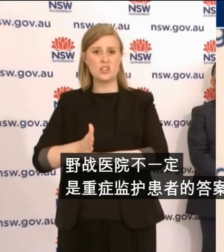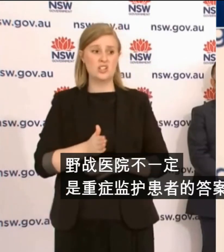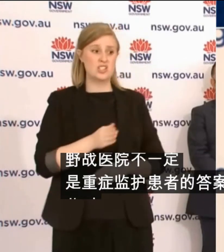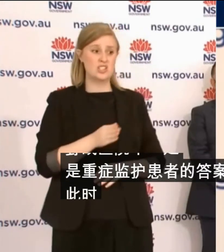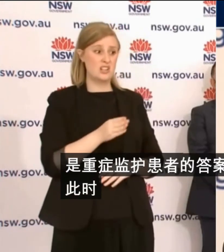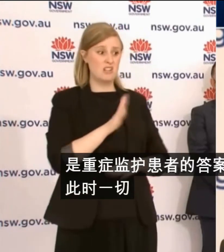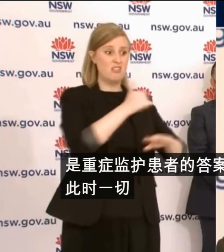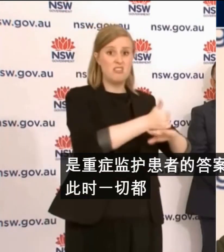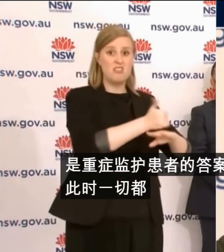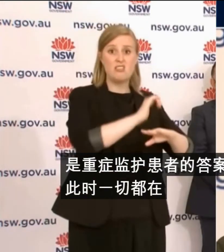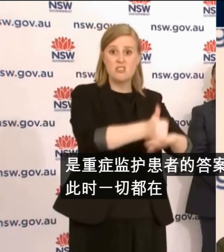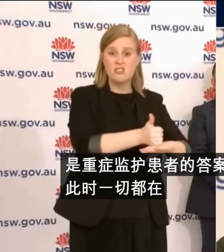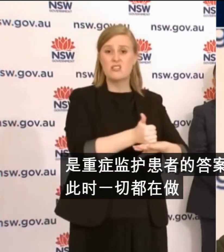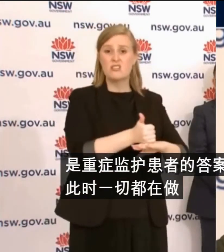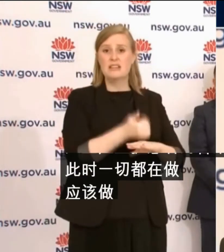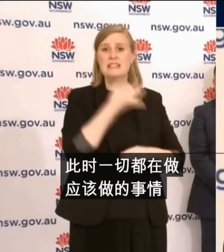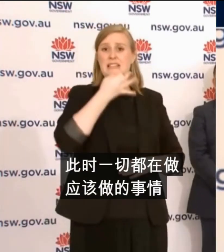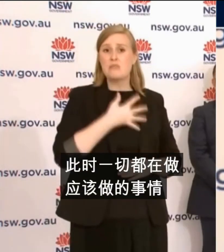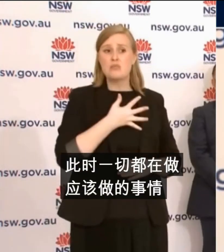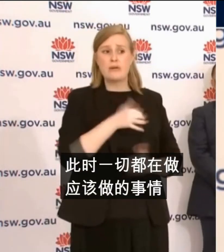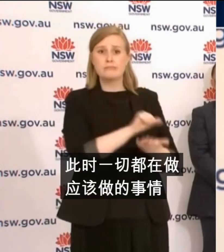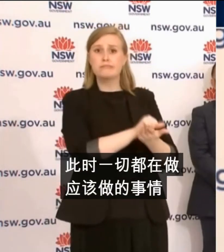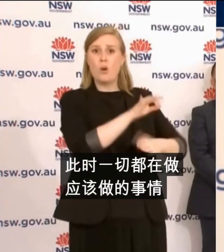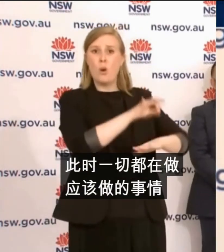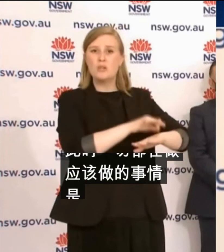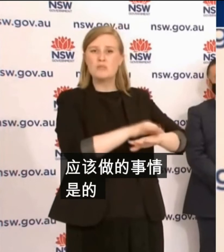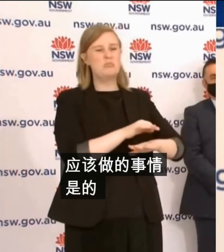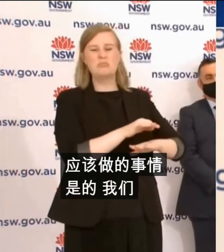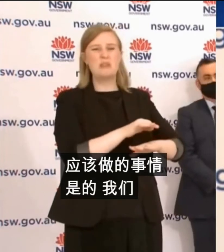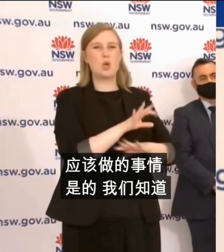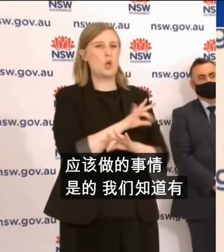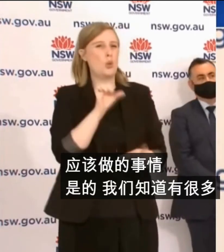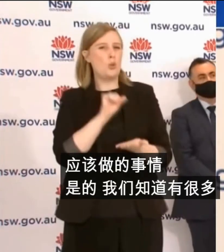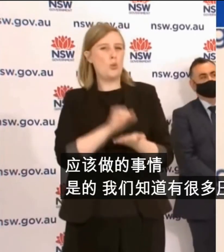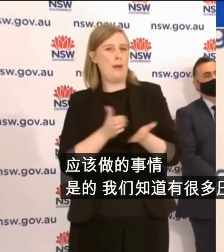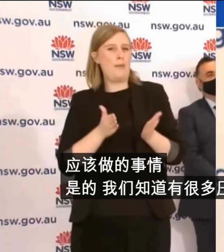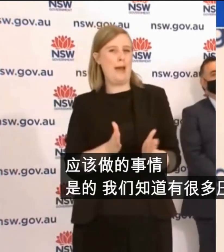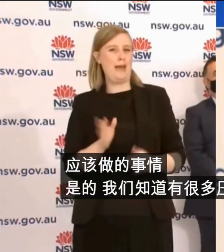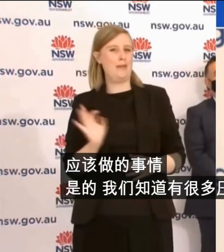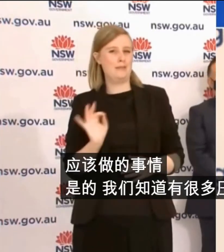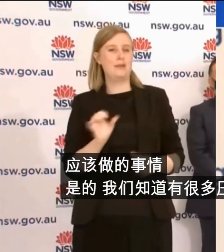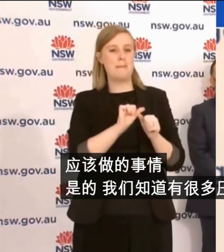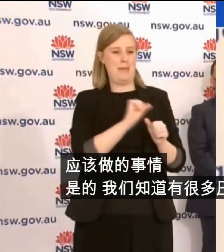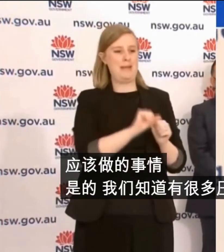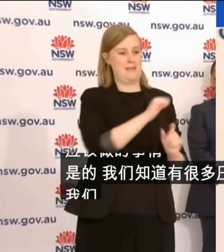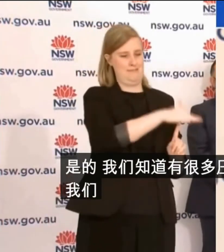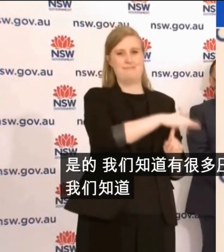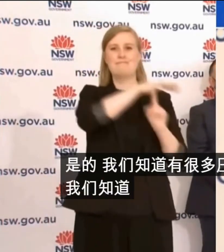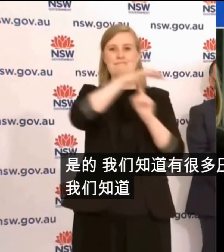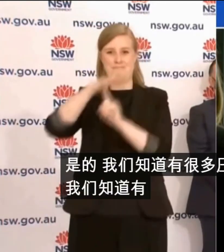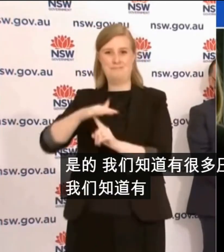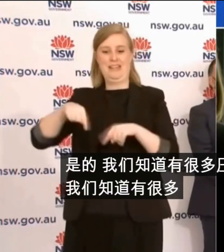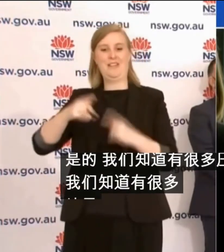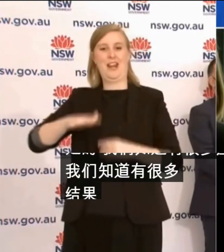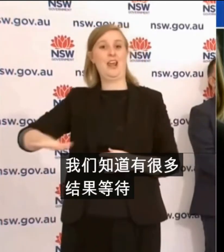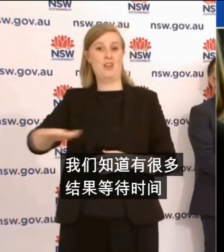So at this point everything's being done that should be done. Yes. We know there's a lot of pressure on testing. We know there's a lot